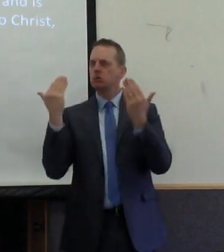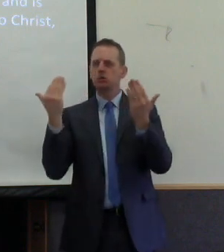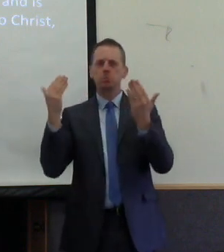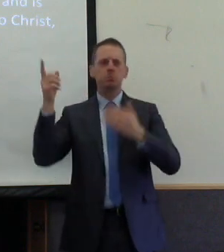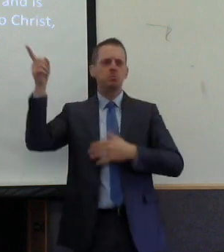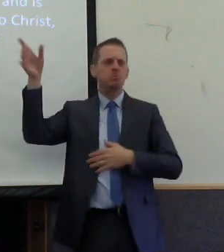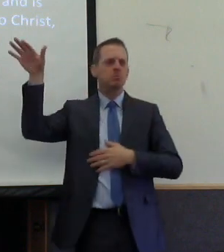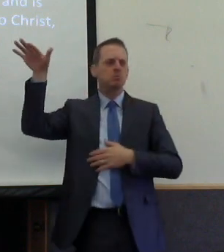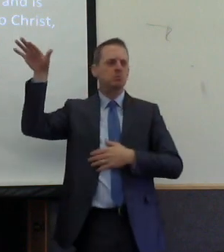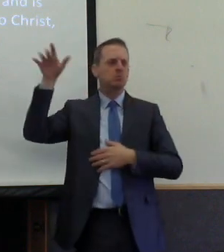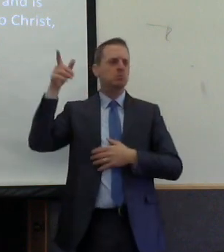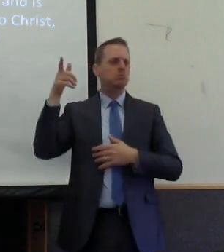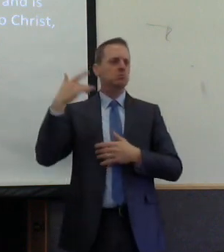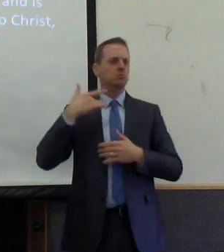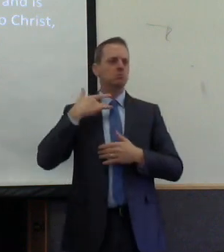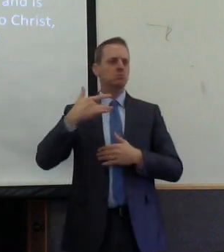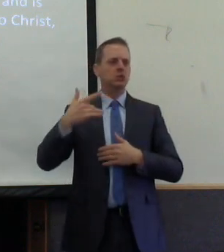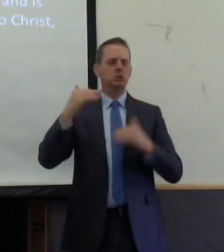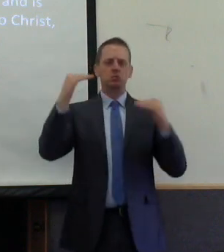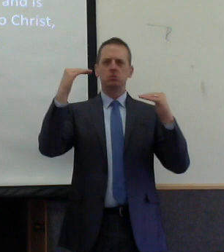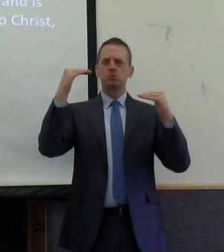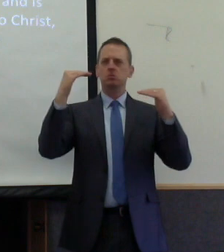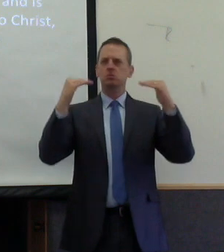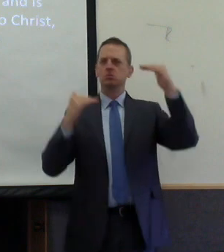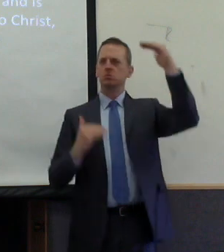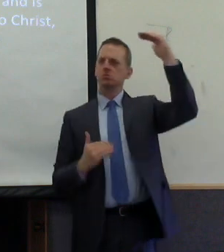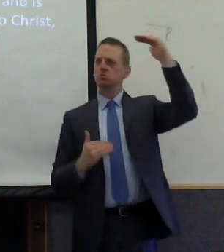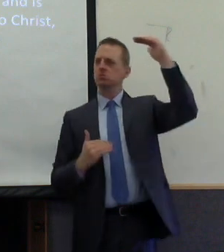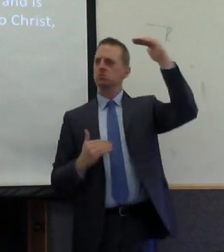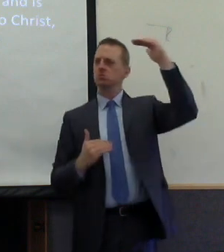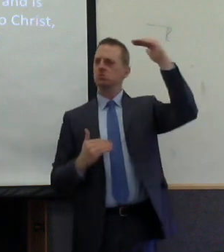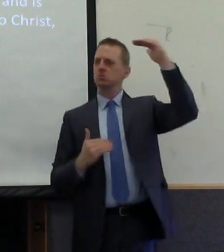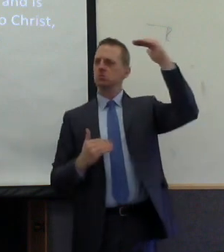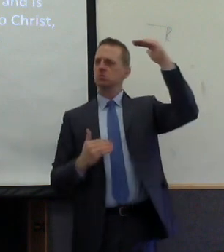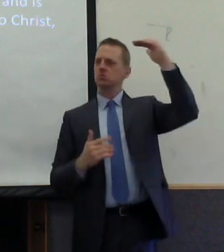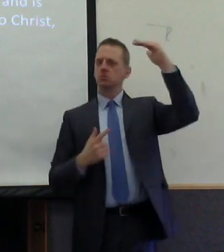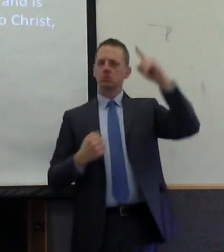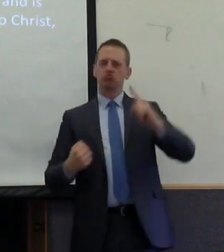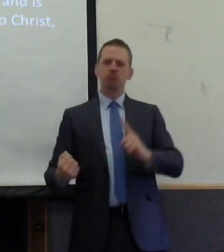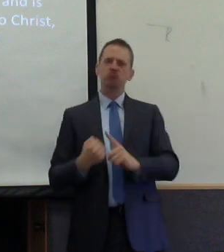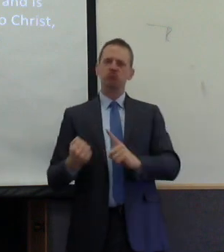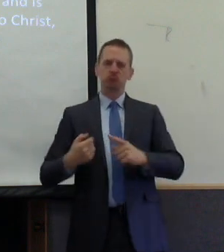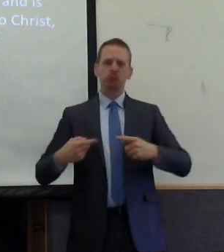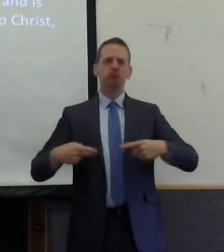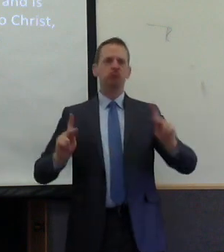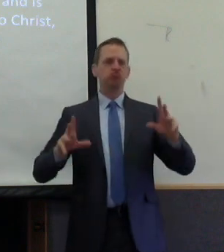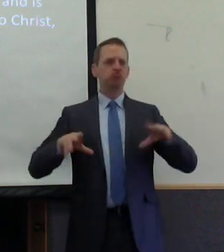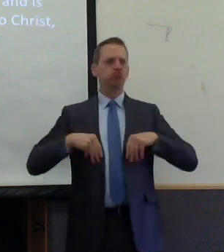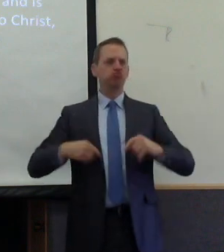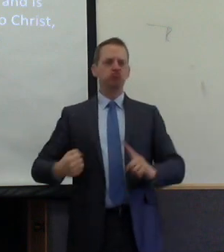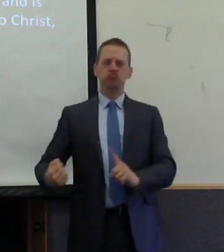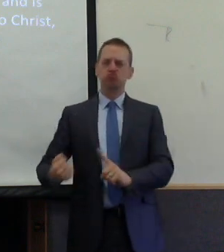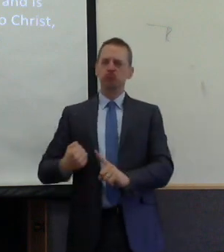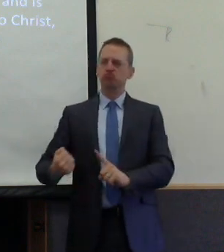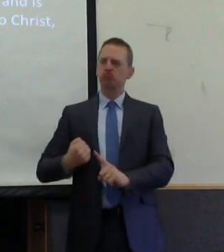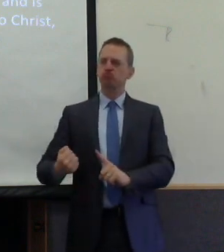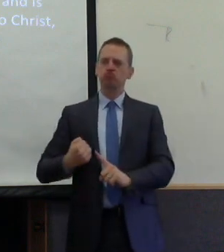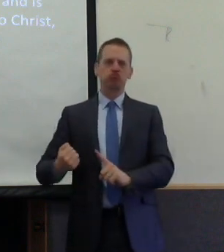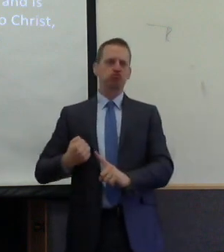in some Muslim countries, there's a tendency where the wives are extremely